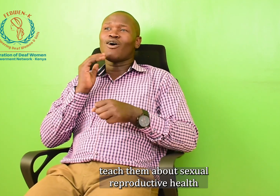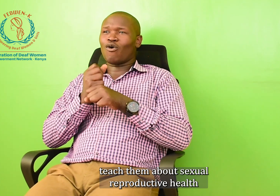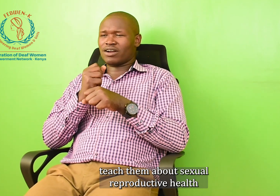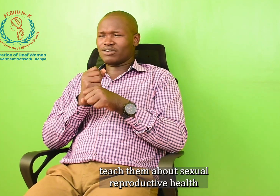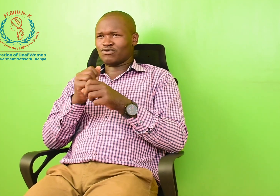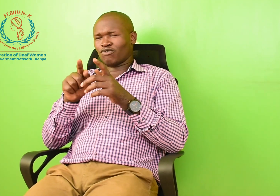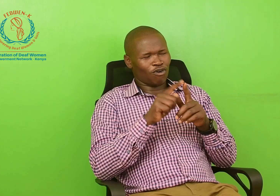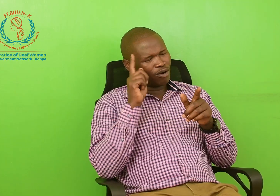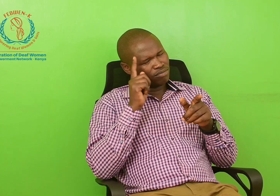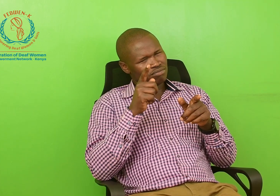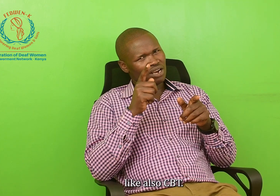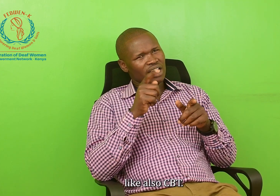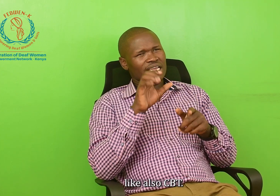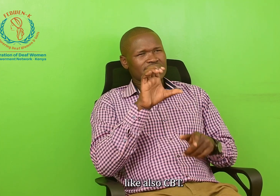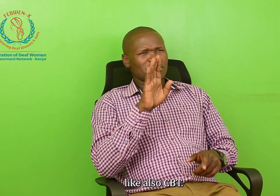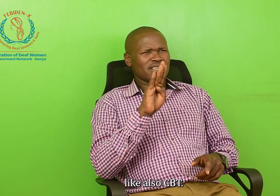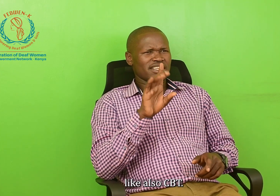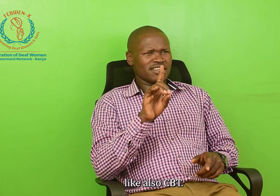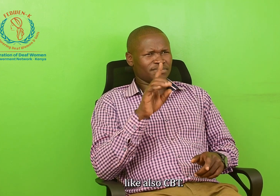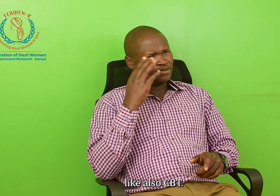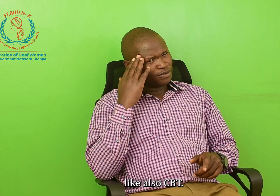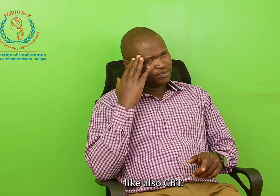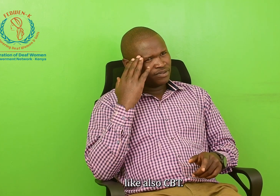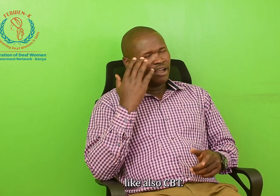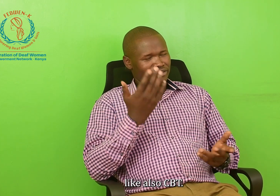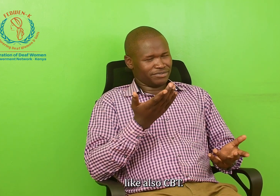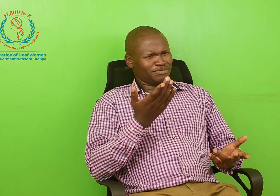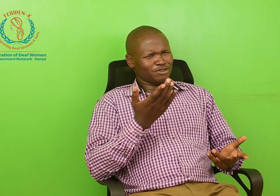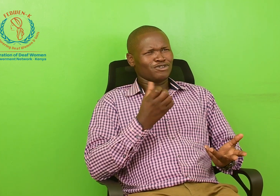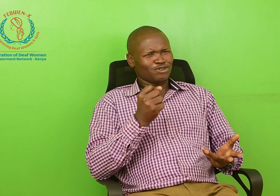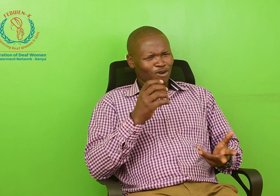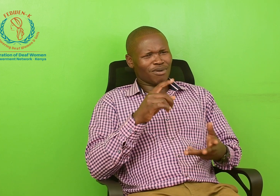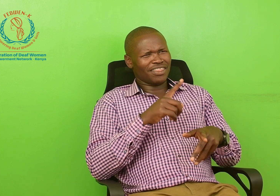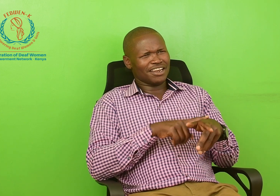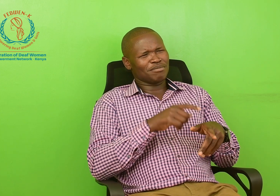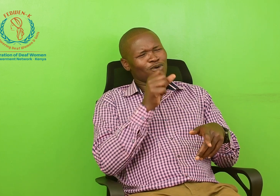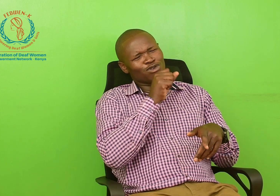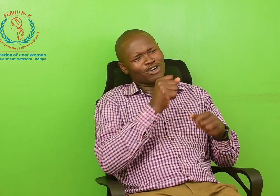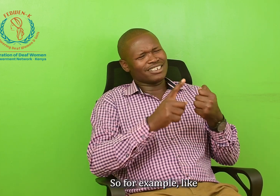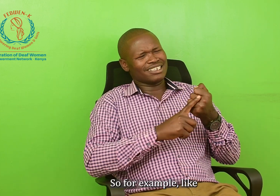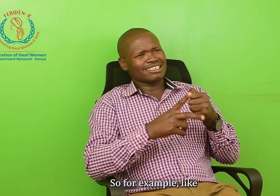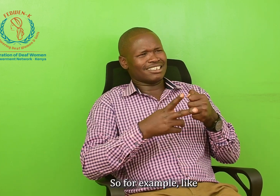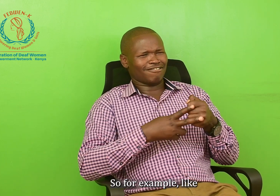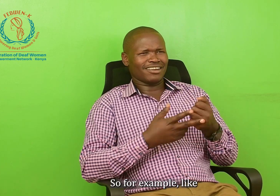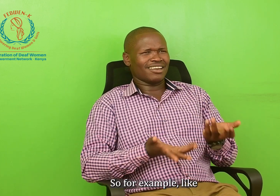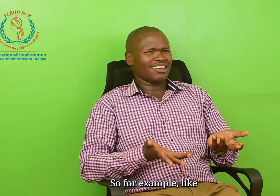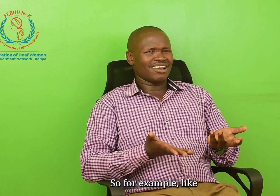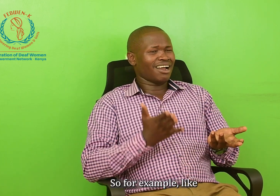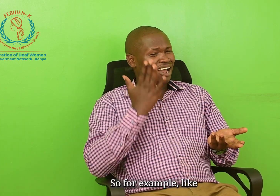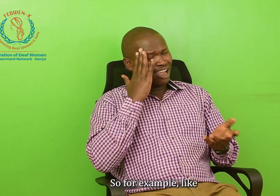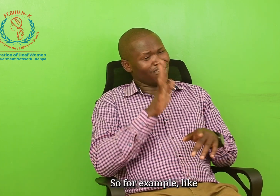health. Like also CBD. Also, for example, like